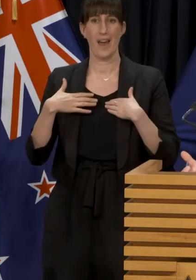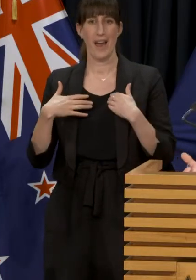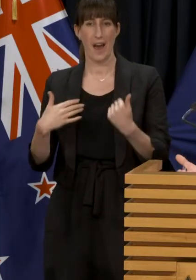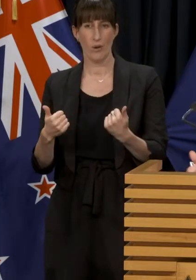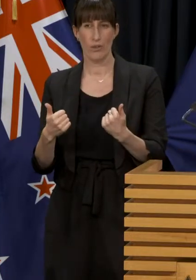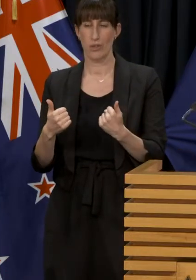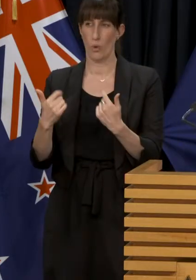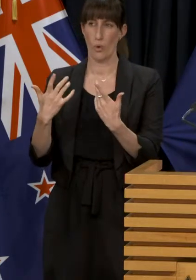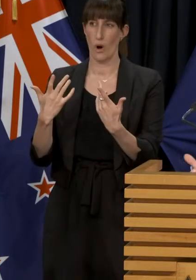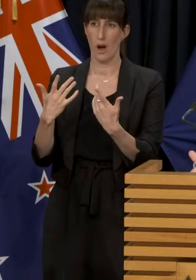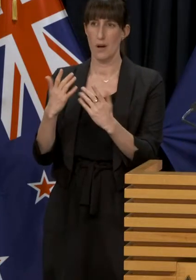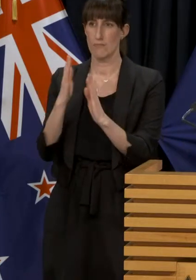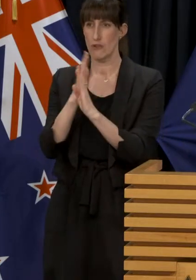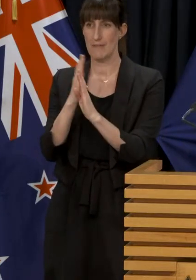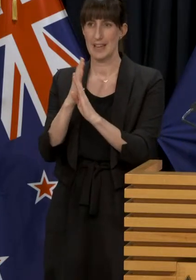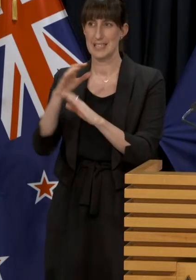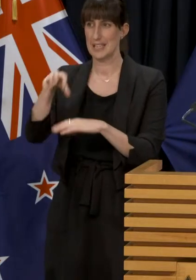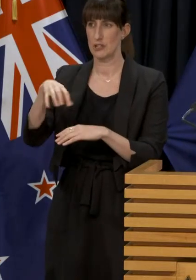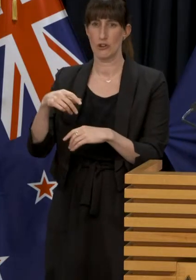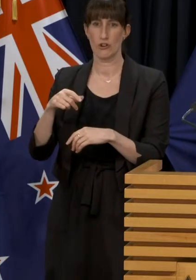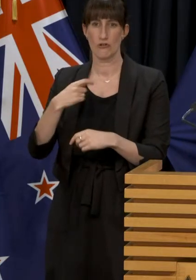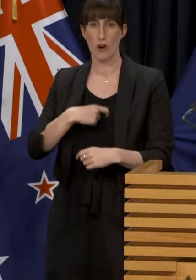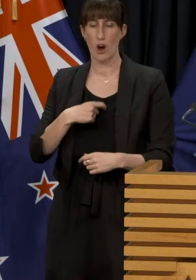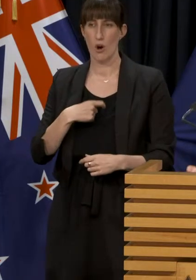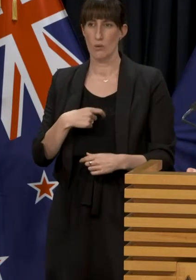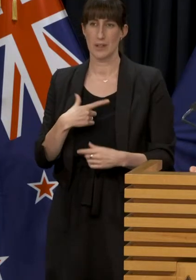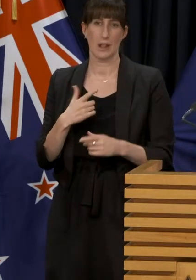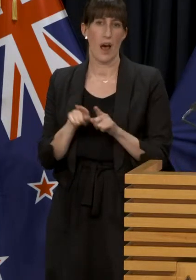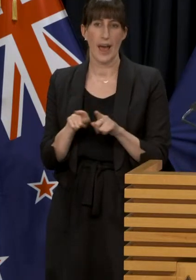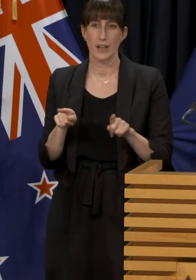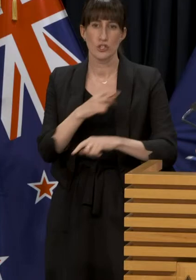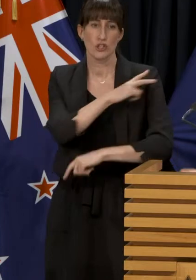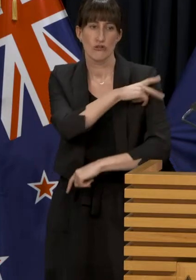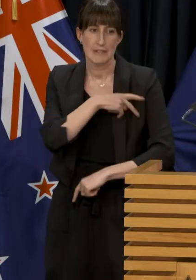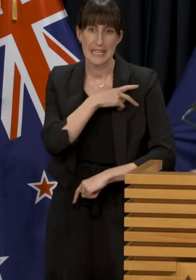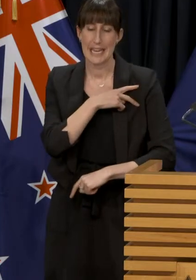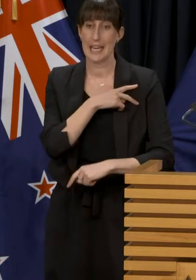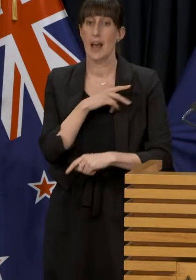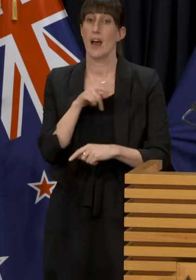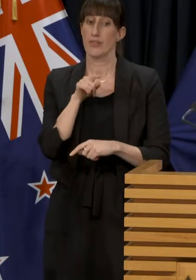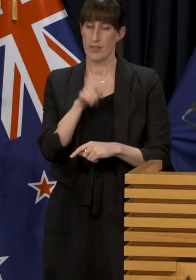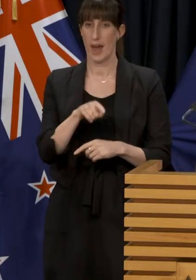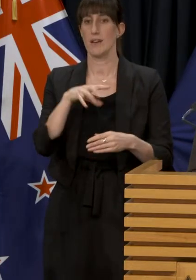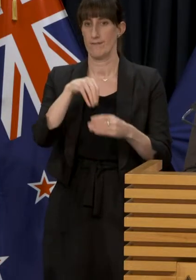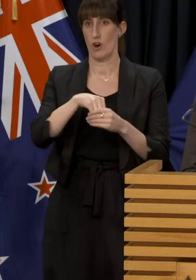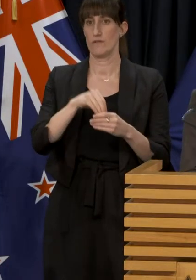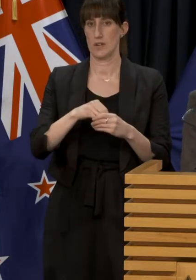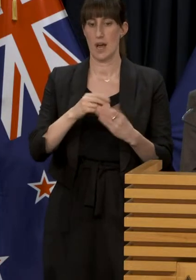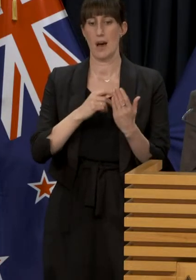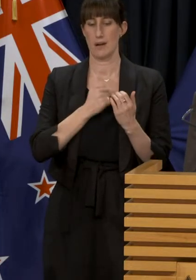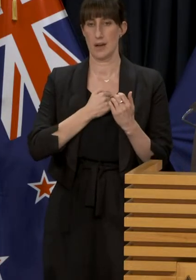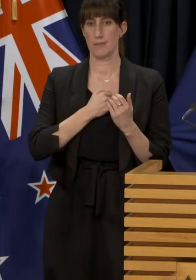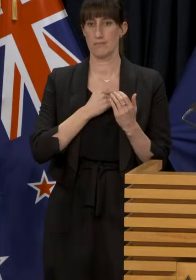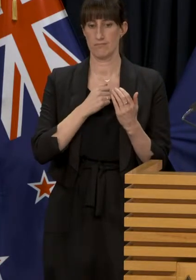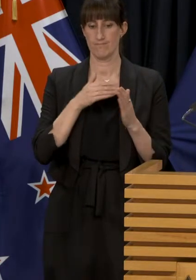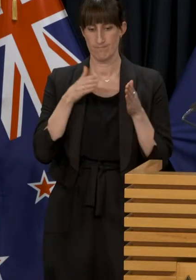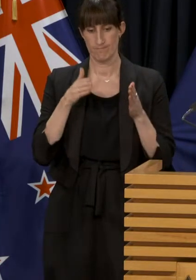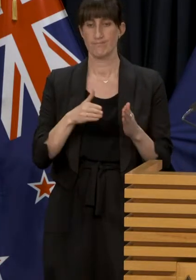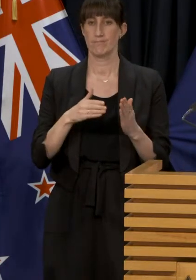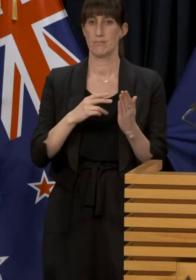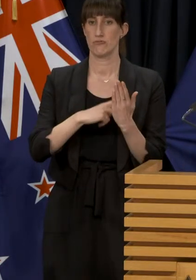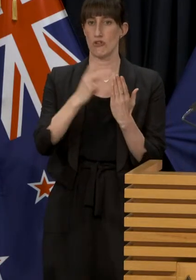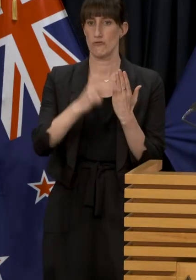public and the private sector roles like security are all part of an ongoing surveillance testing program. That's very, very critical